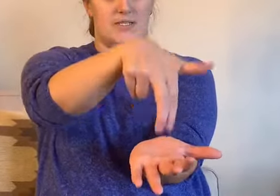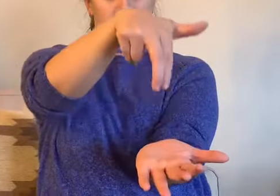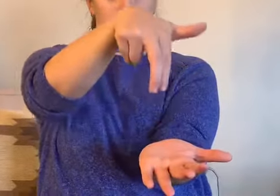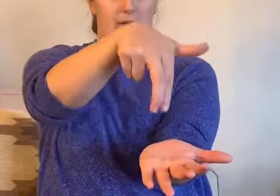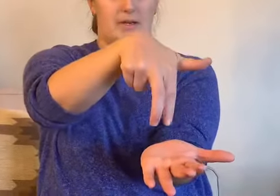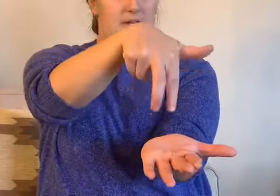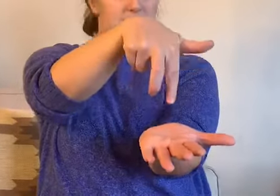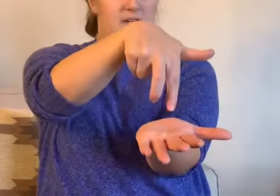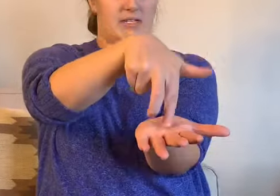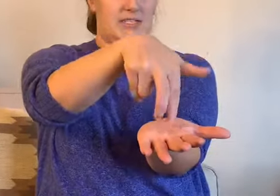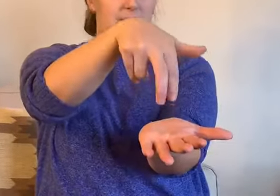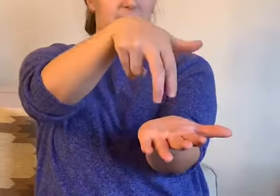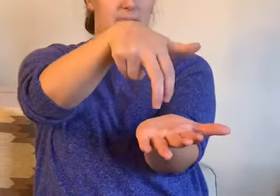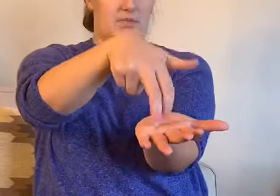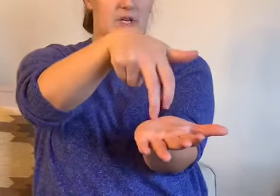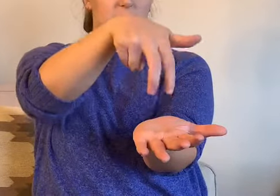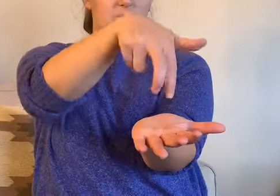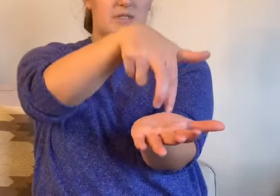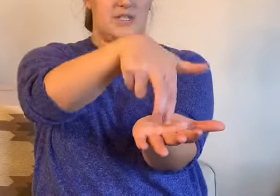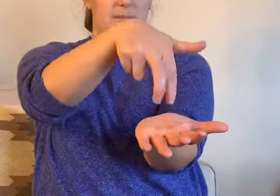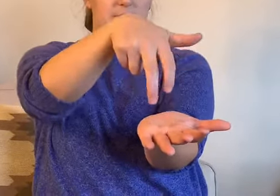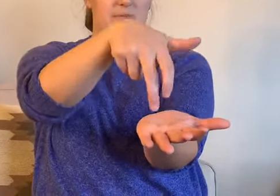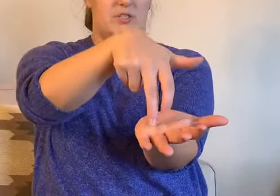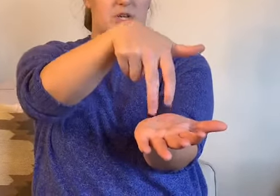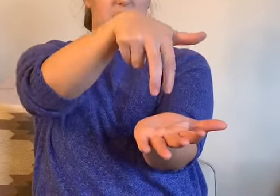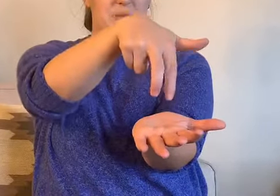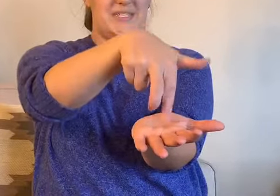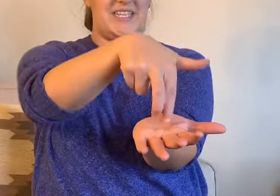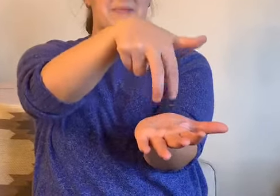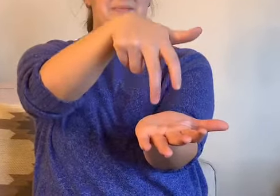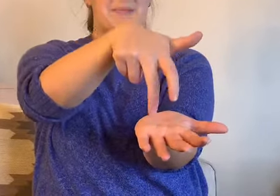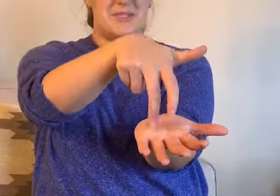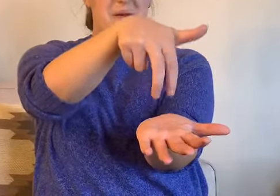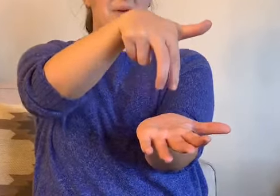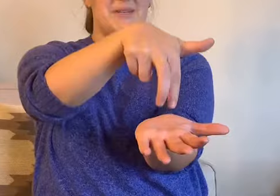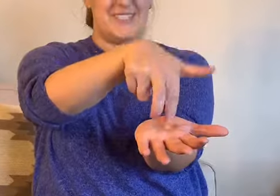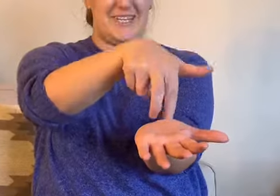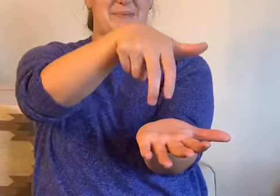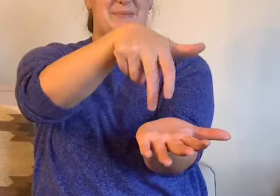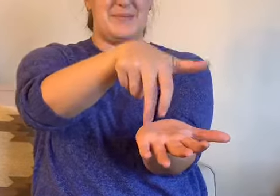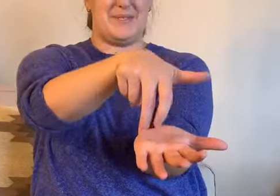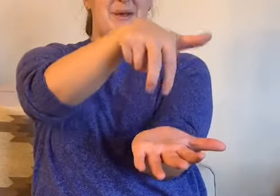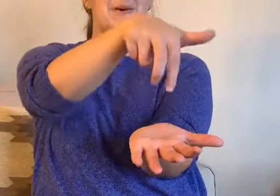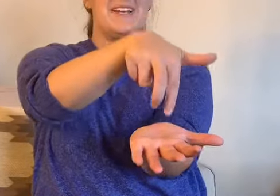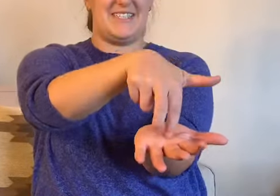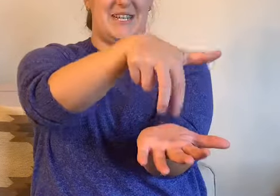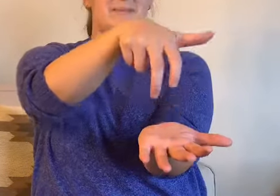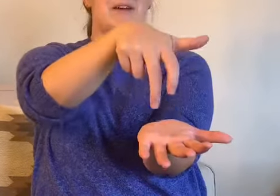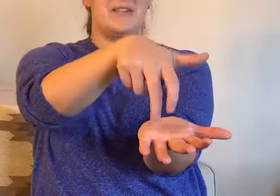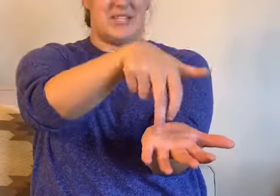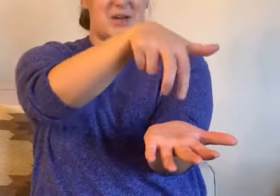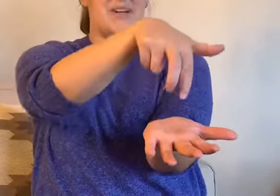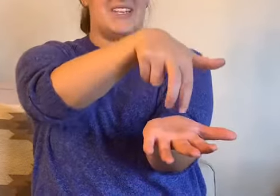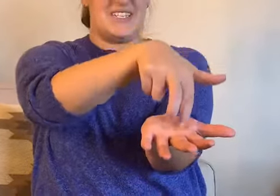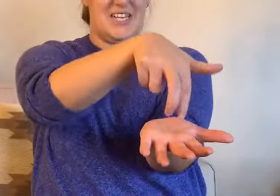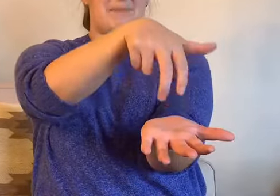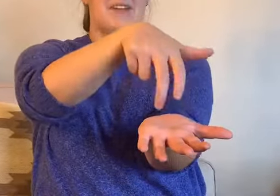step. Tiptoe, tiptoe, tiptoe, tiptoe, tiptoe,